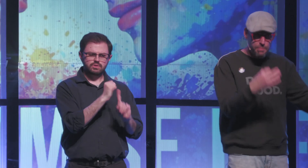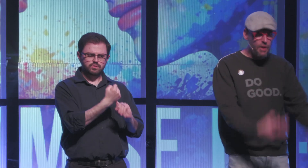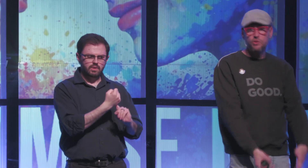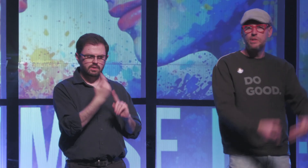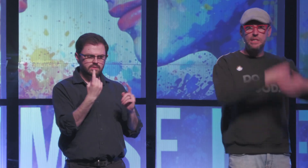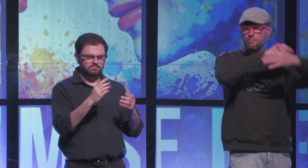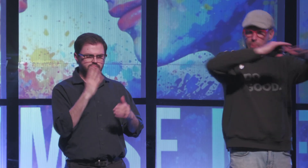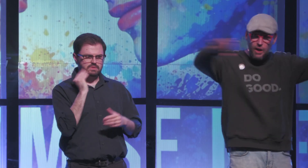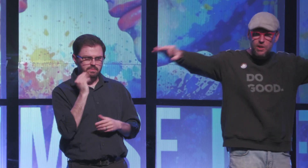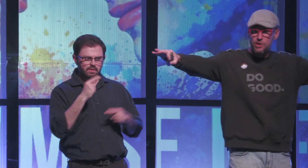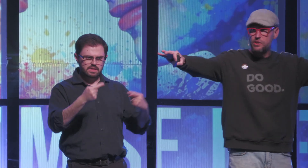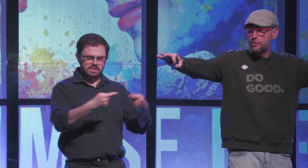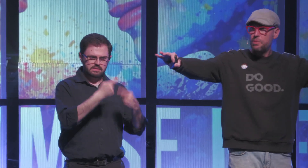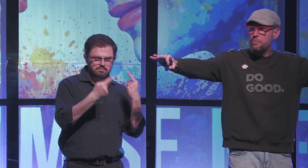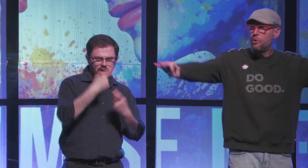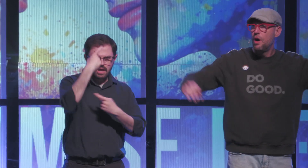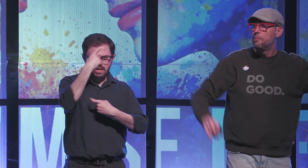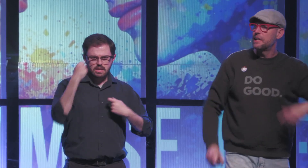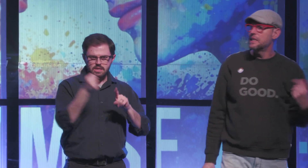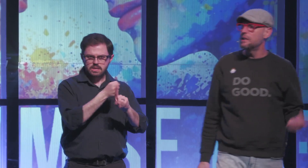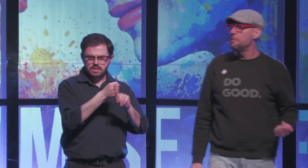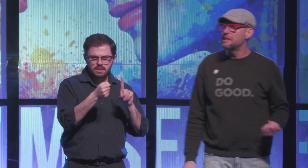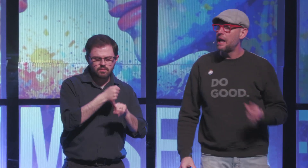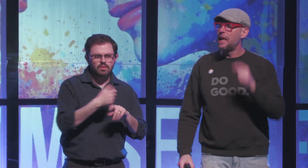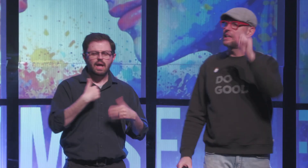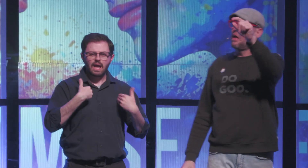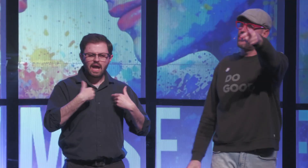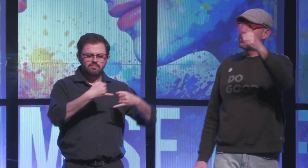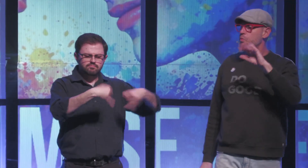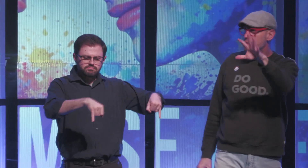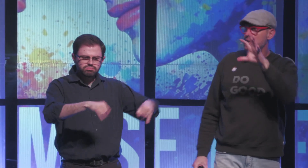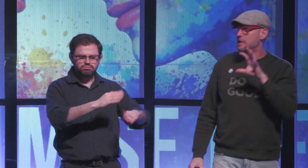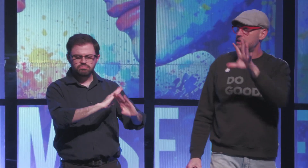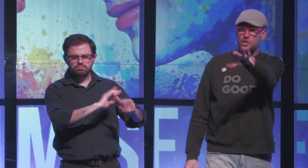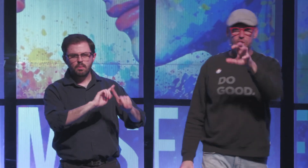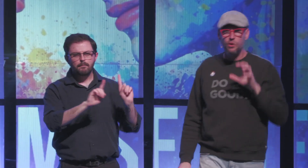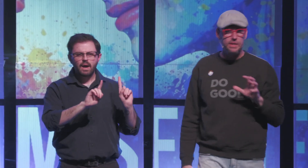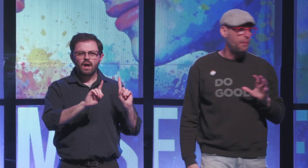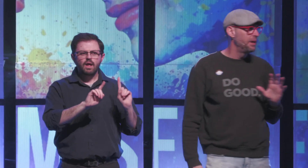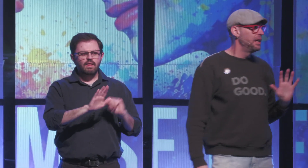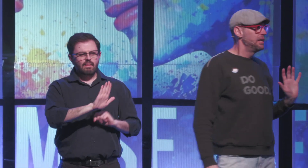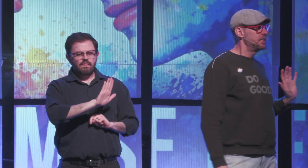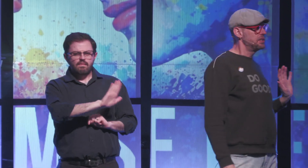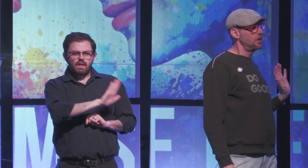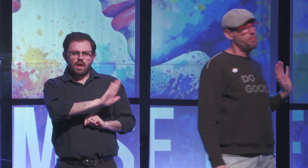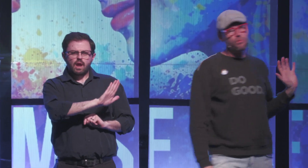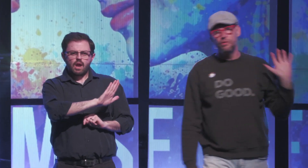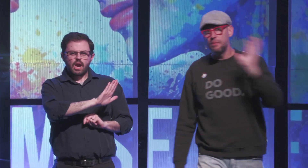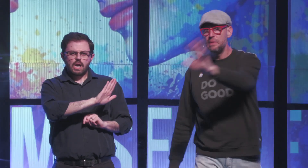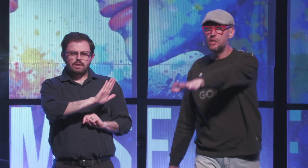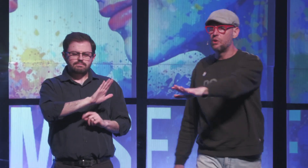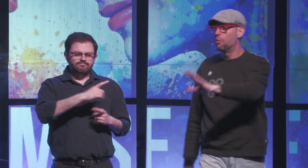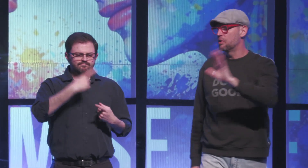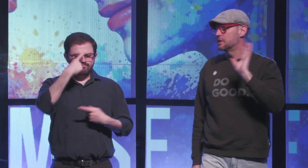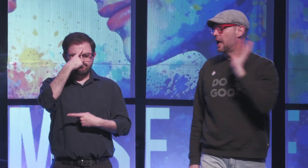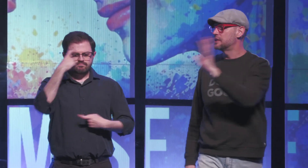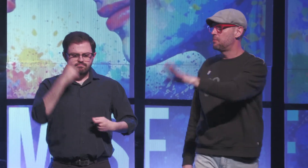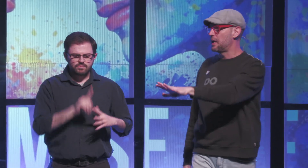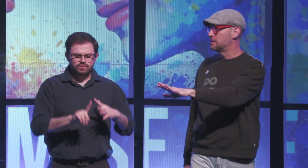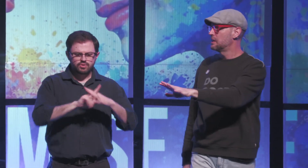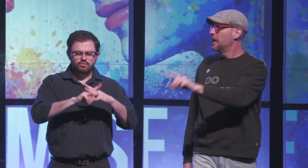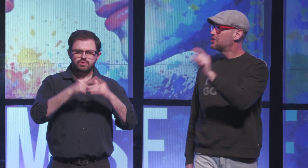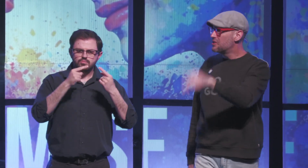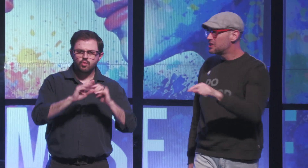borders and boundaries and barriers for people, but that doesn't mean that I allow their woundedness that shows up to start moving me towards